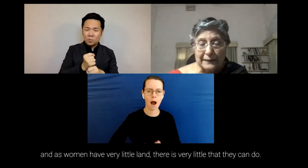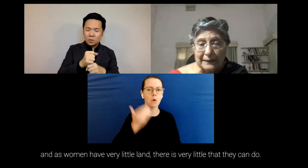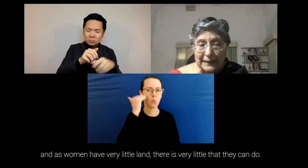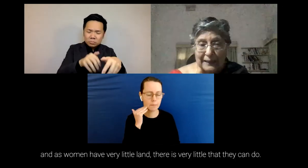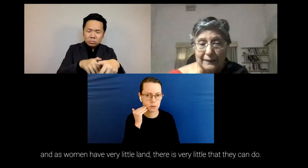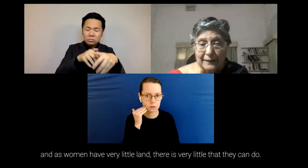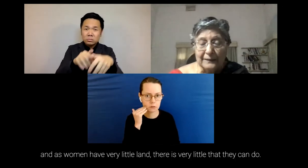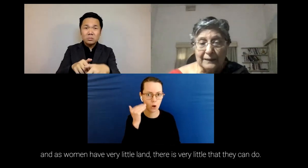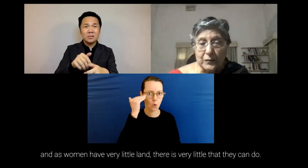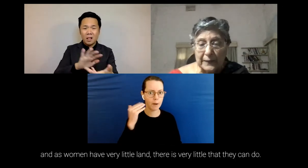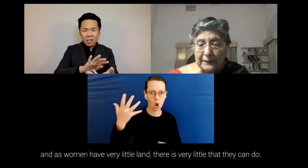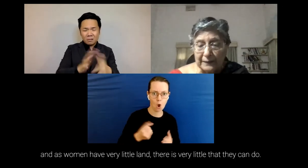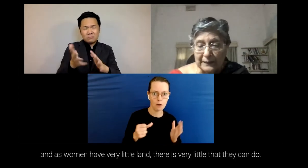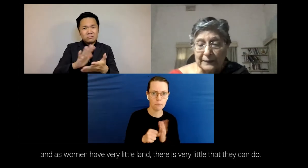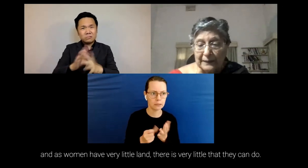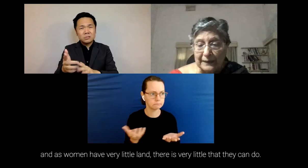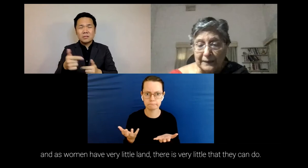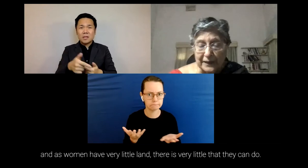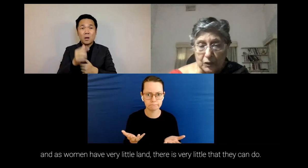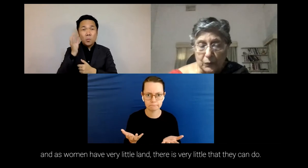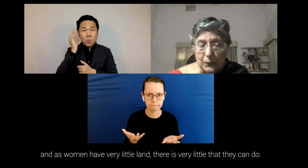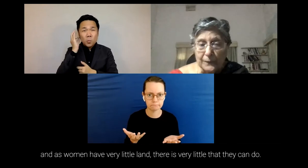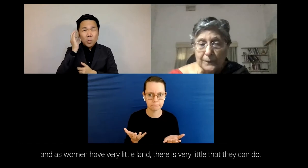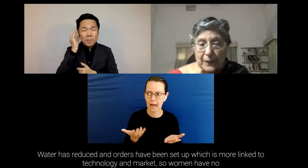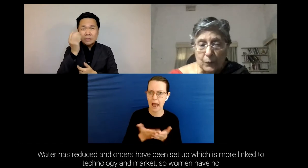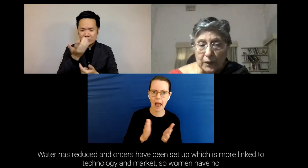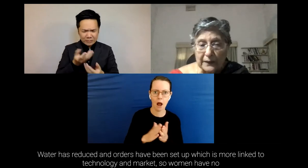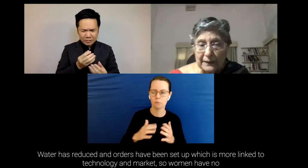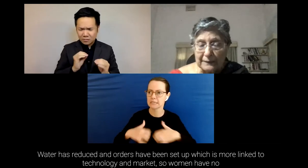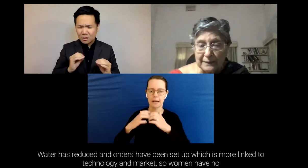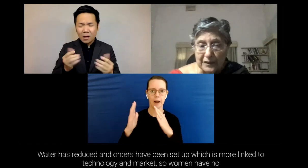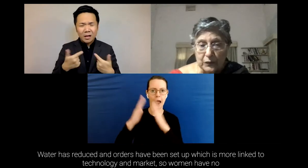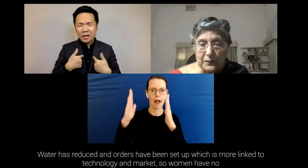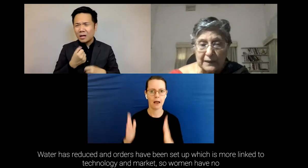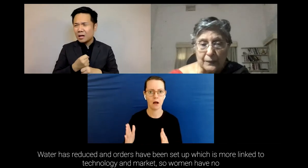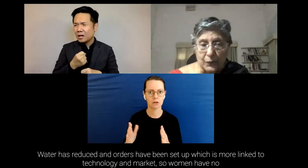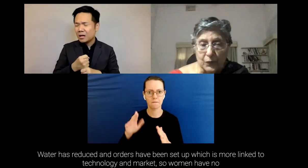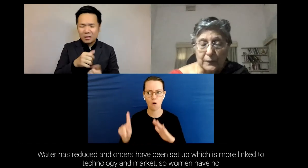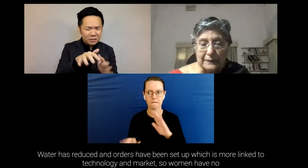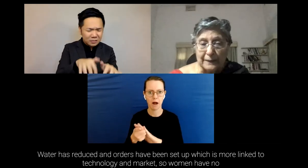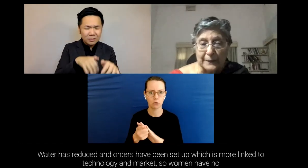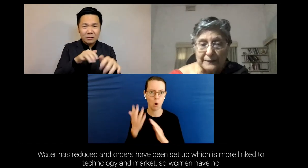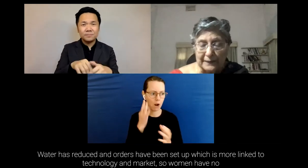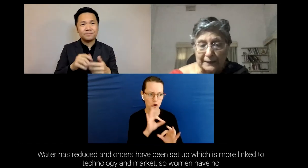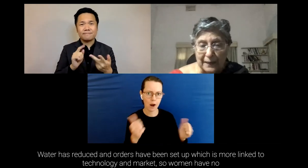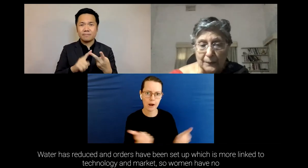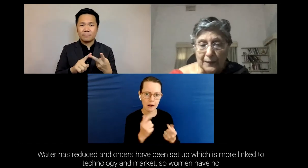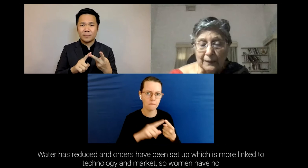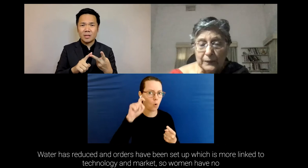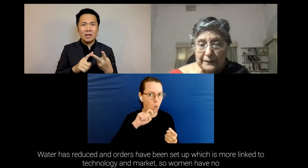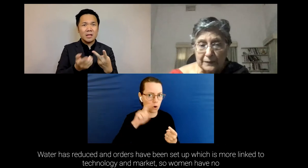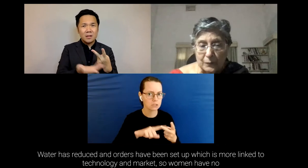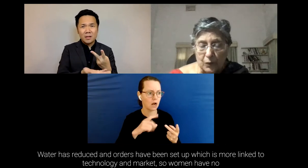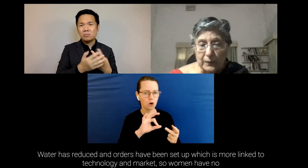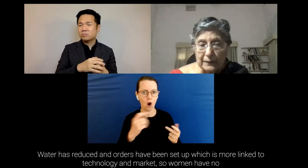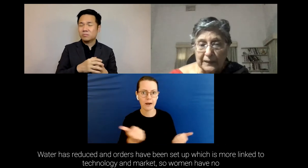very little land, there is very little that they can do. Water has reduced and bore wells have been set up,